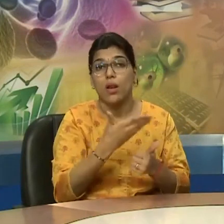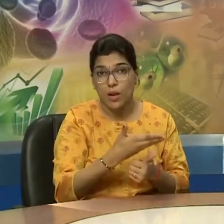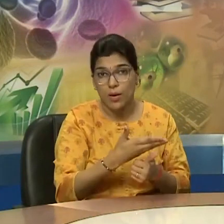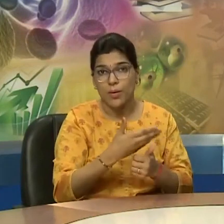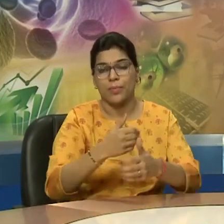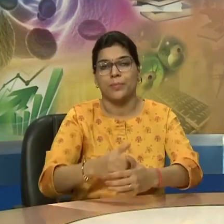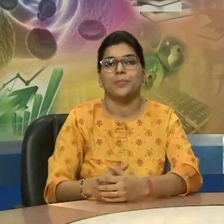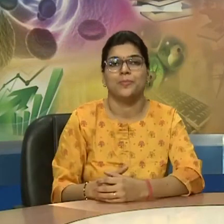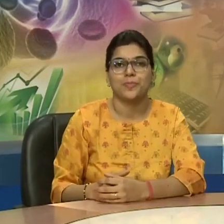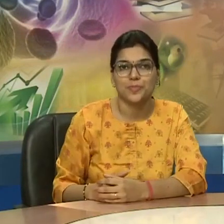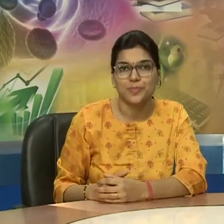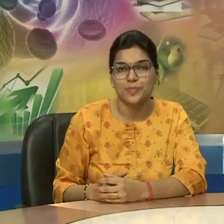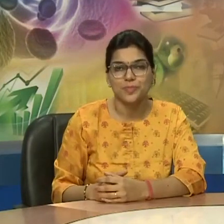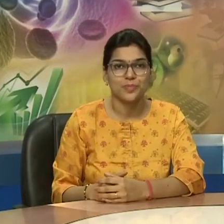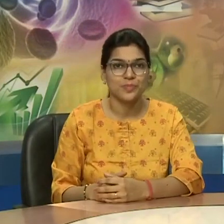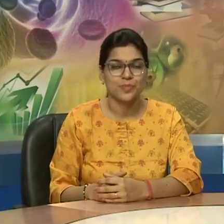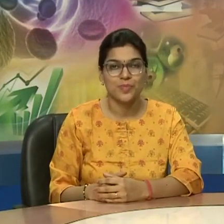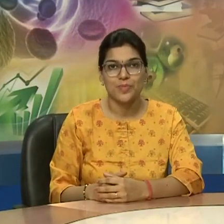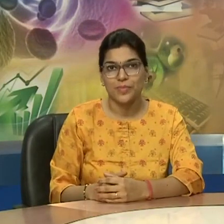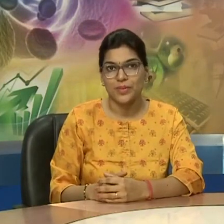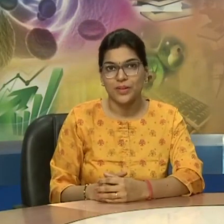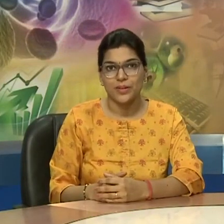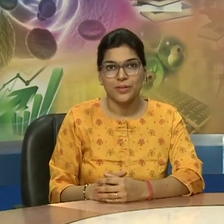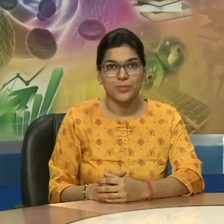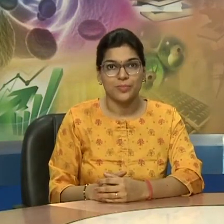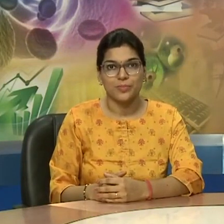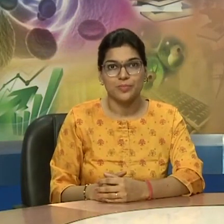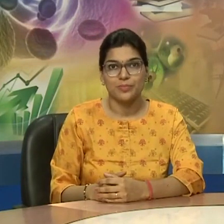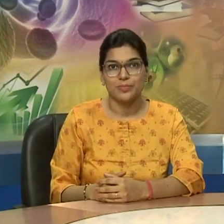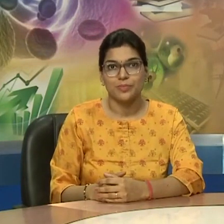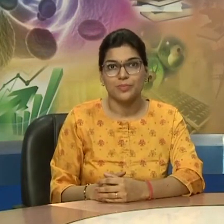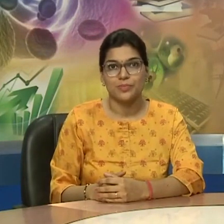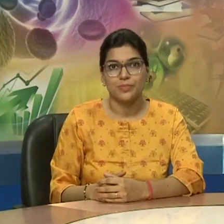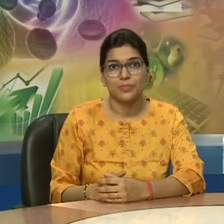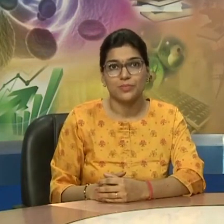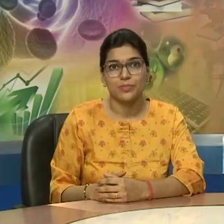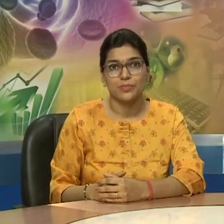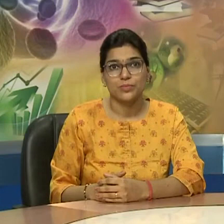evergreen perennial trees can grow in any soil.